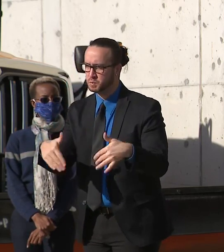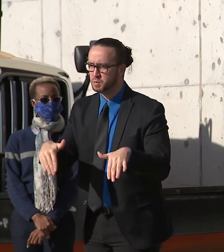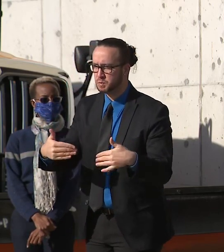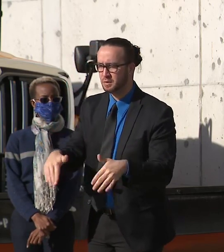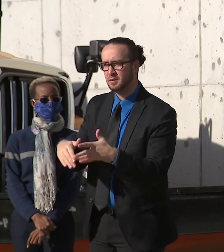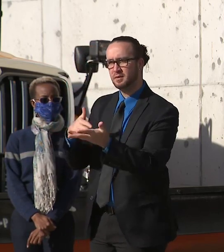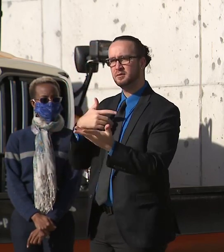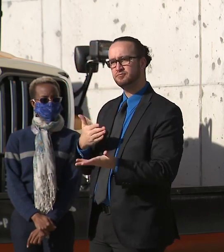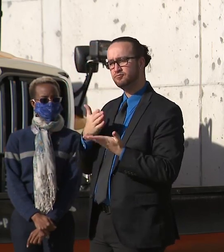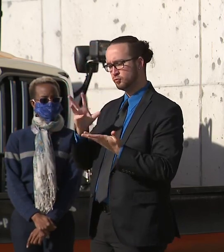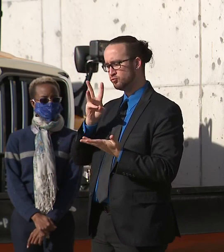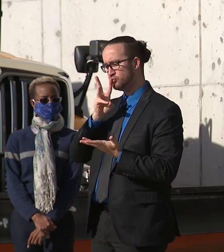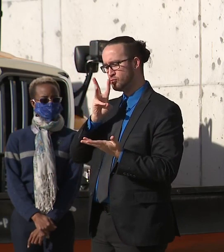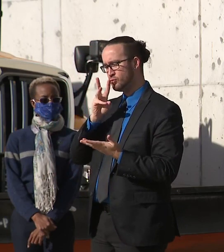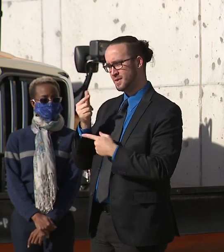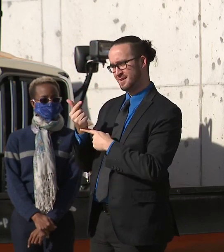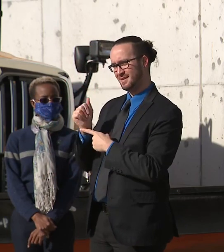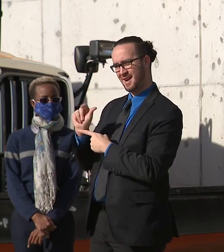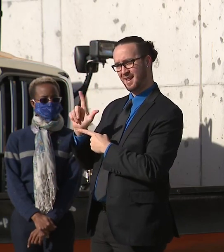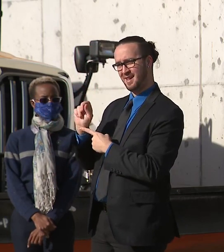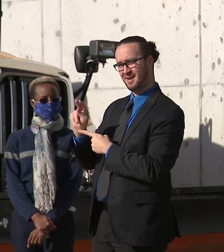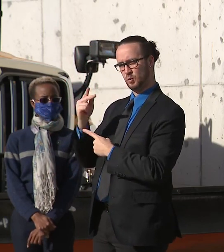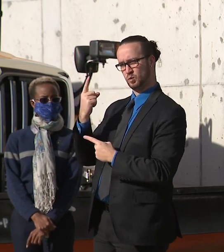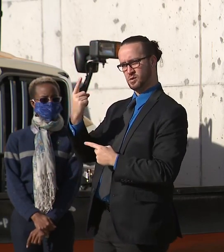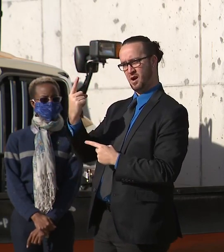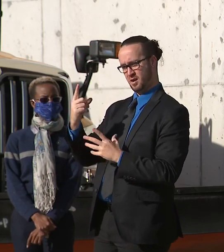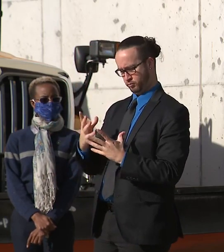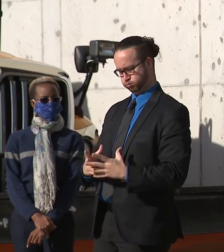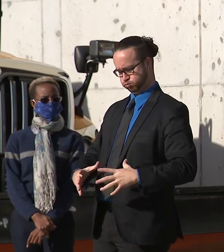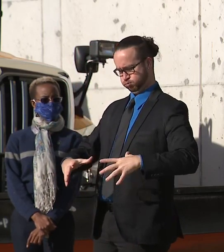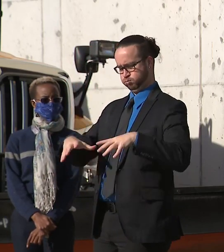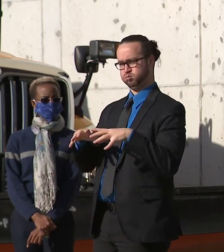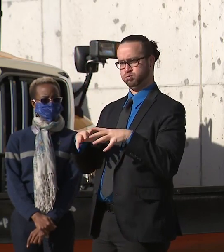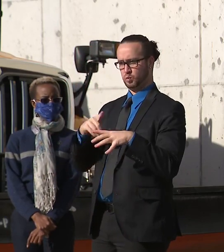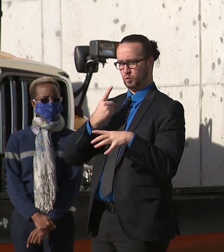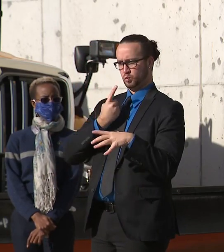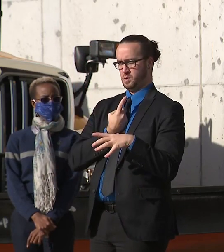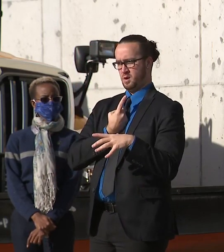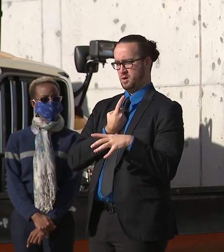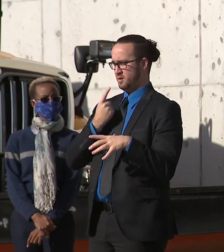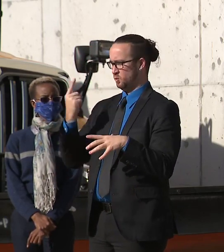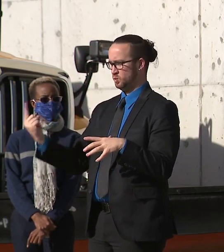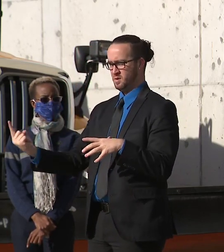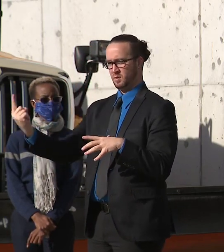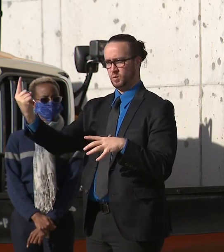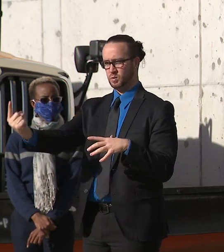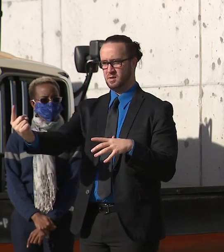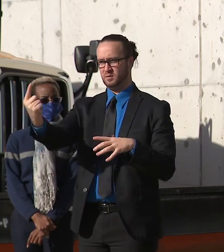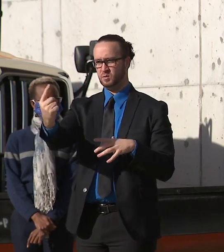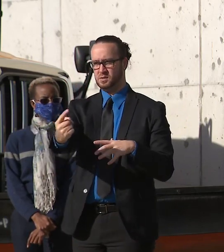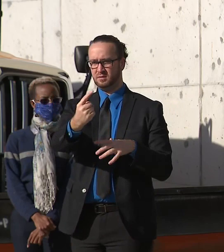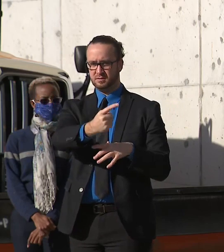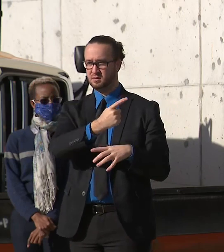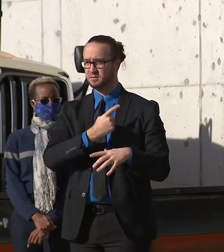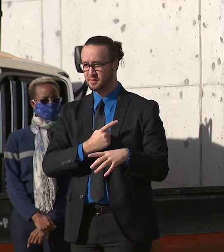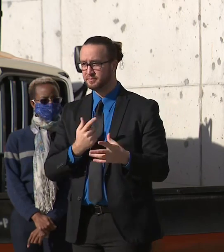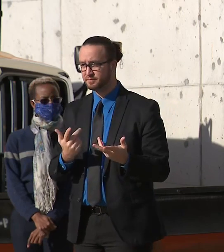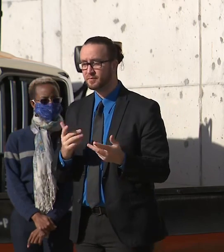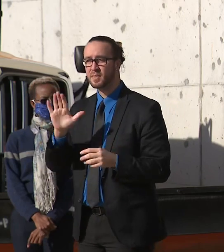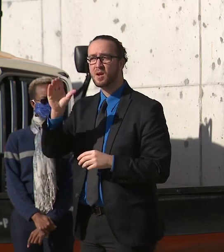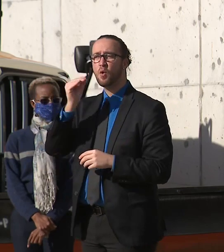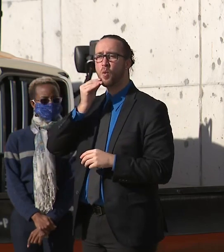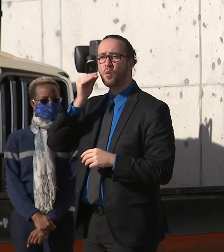person per day. If your pipes freeze or water main breaks, or storms take down power at our water